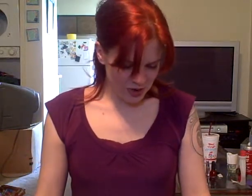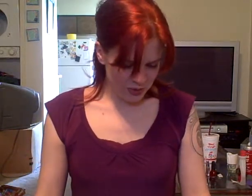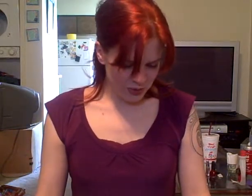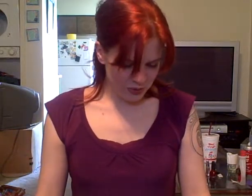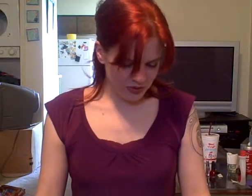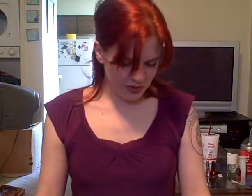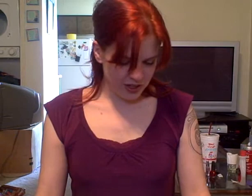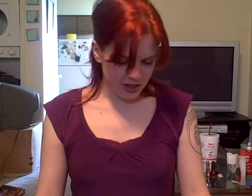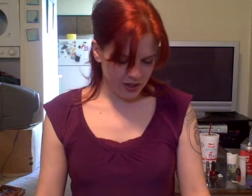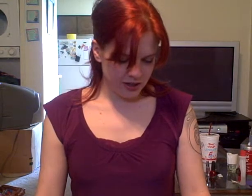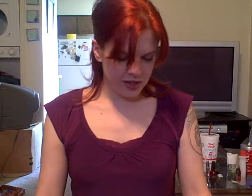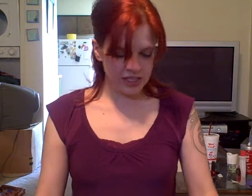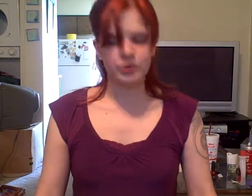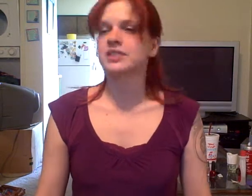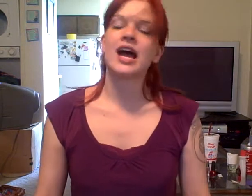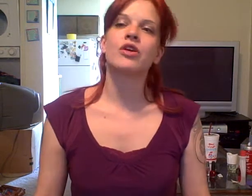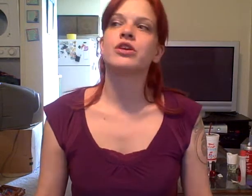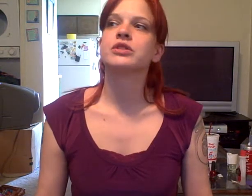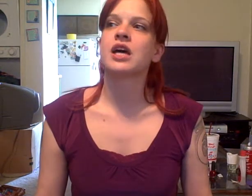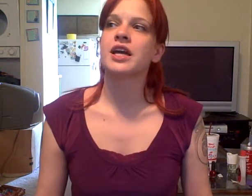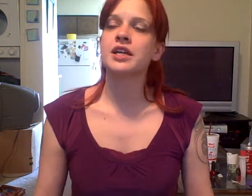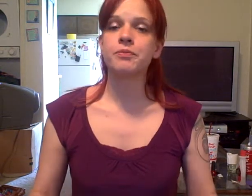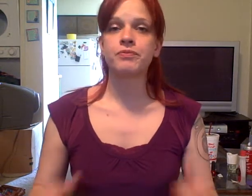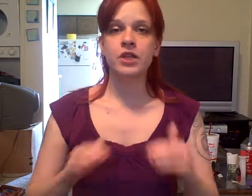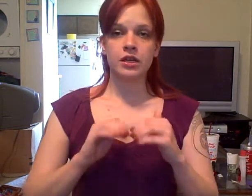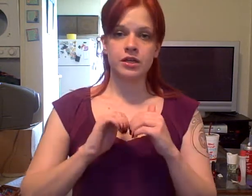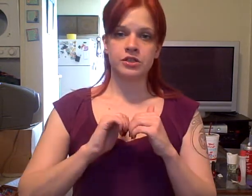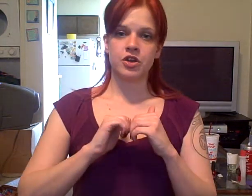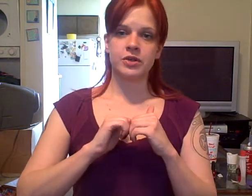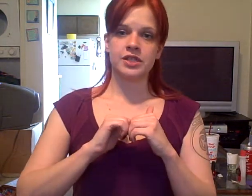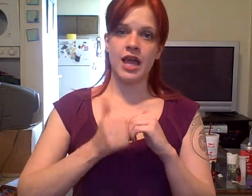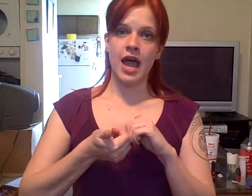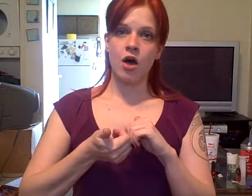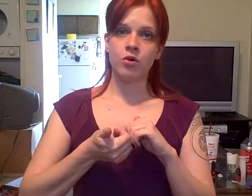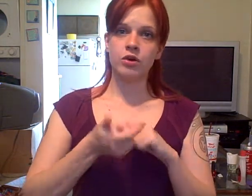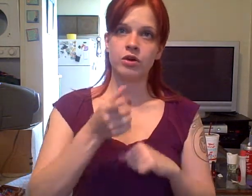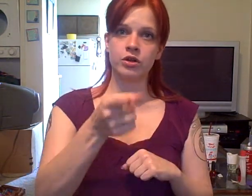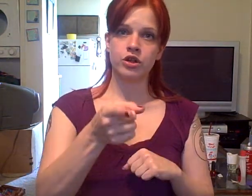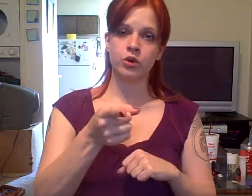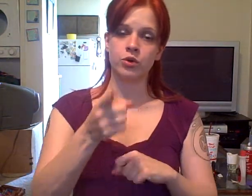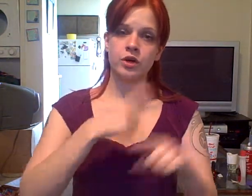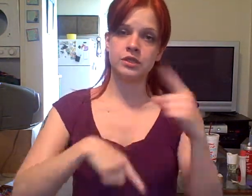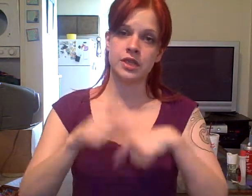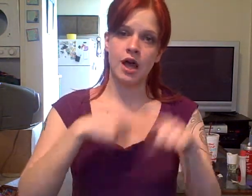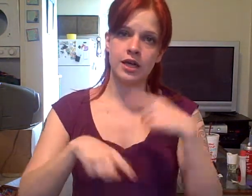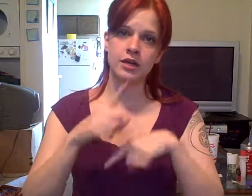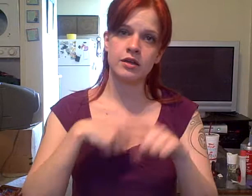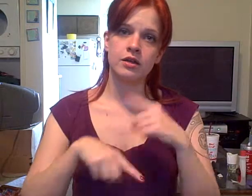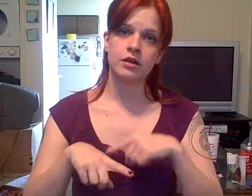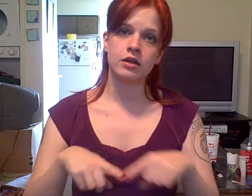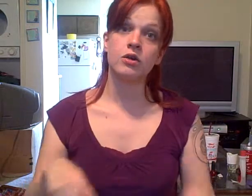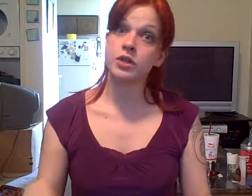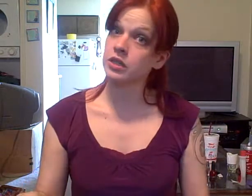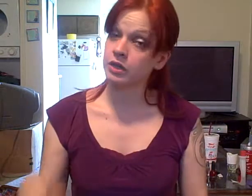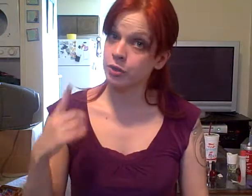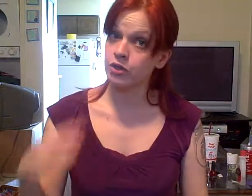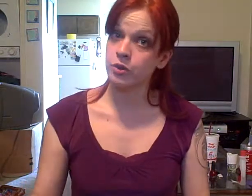So the next one is, how do you sign? So you would say, how you sign, and put on your question